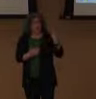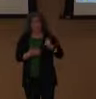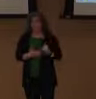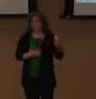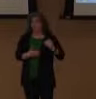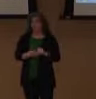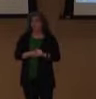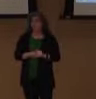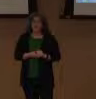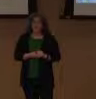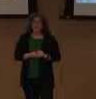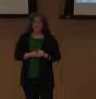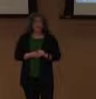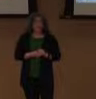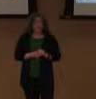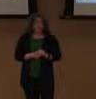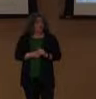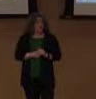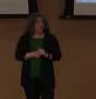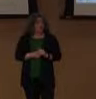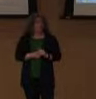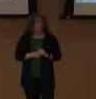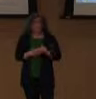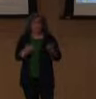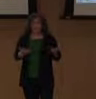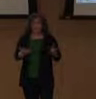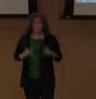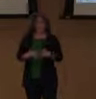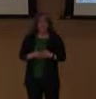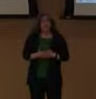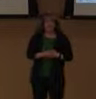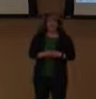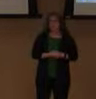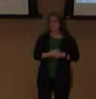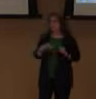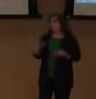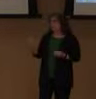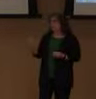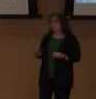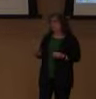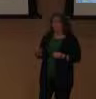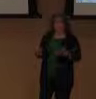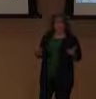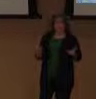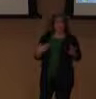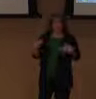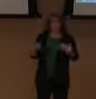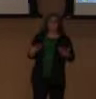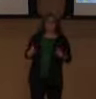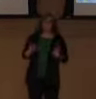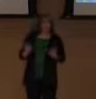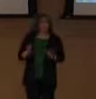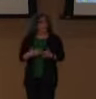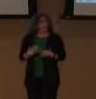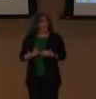business cards near the sign-up table that include our logo, that also give you access to our website. And we'll